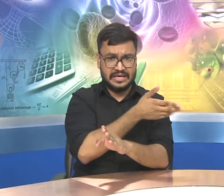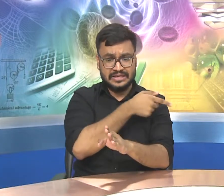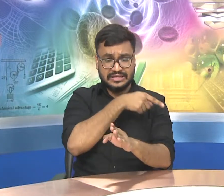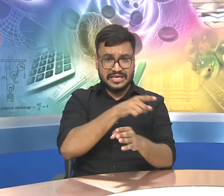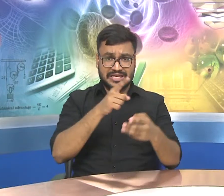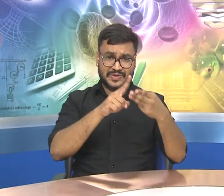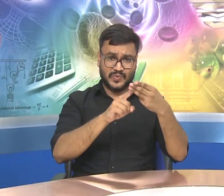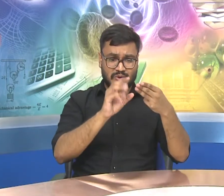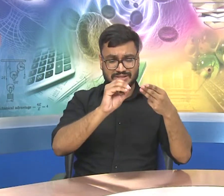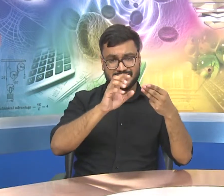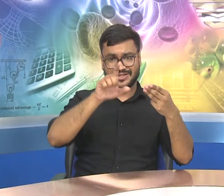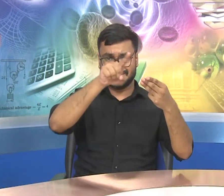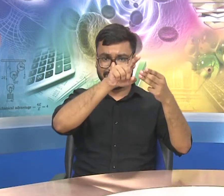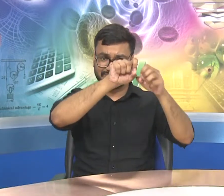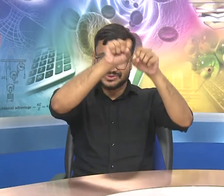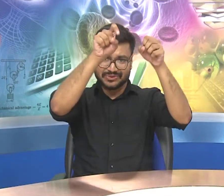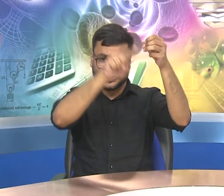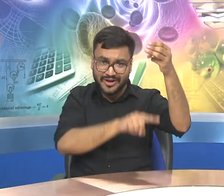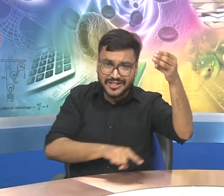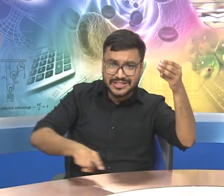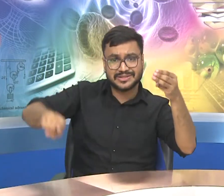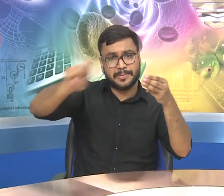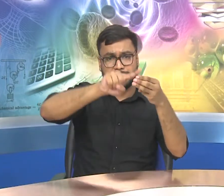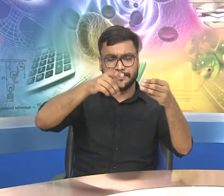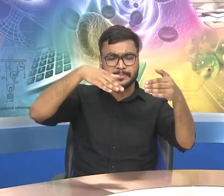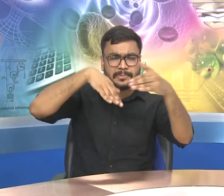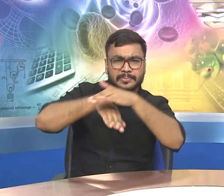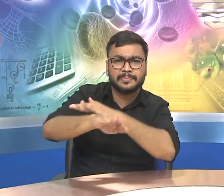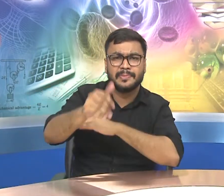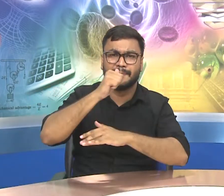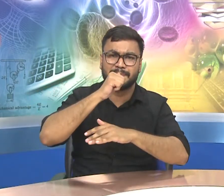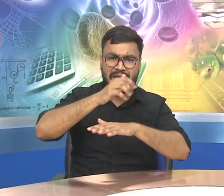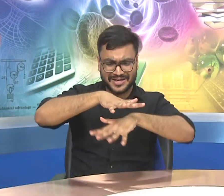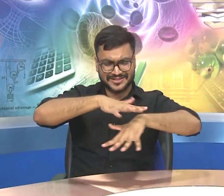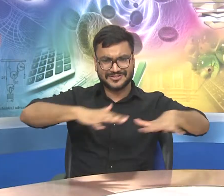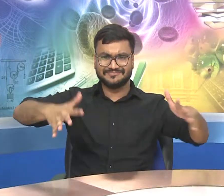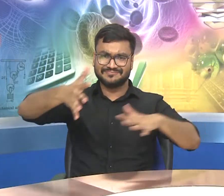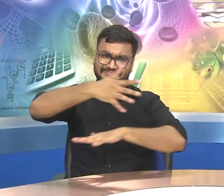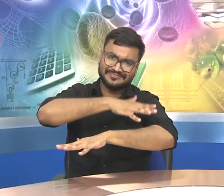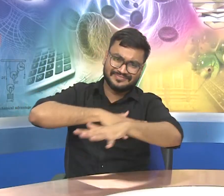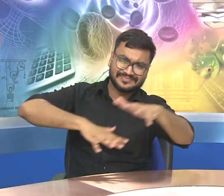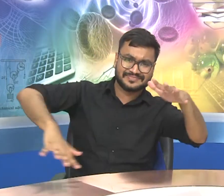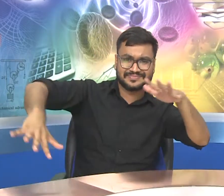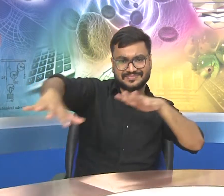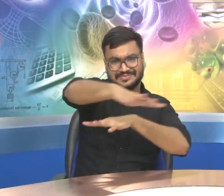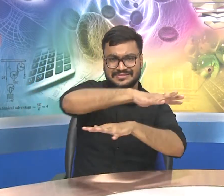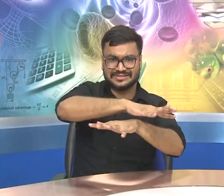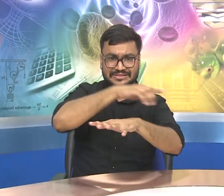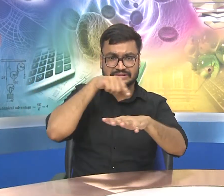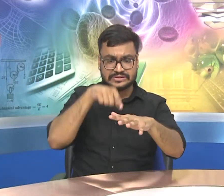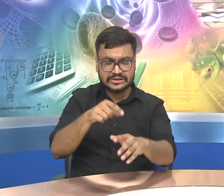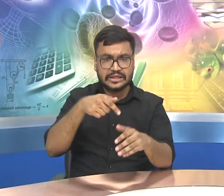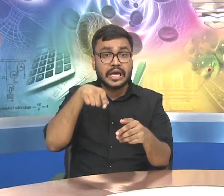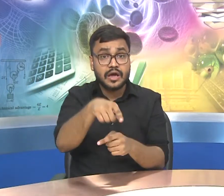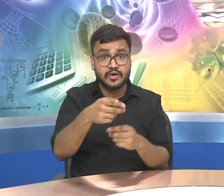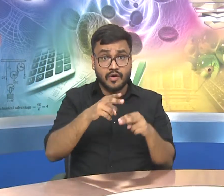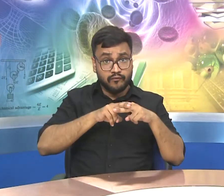However, in case of aquatic ecosystems, the pyramid of biomass may be